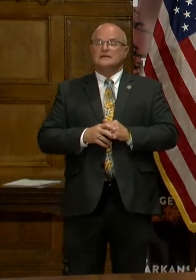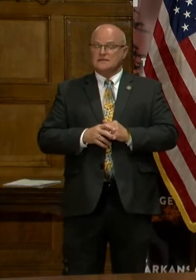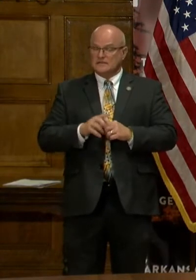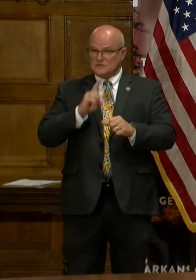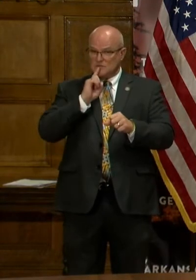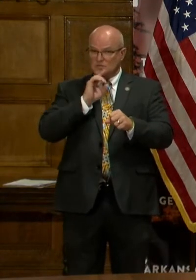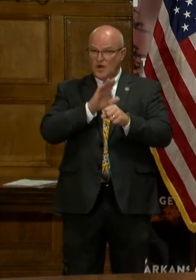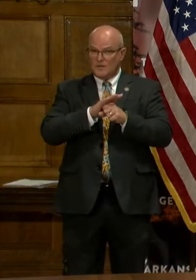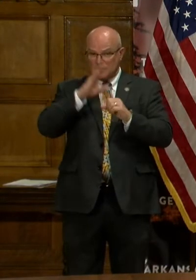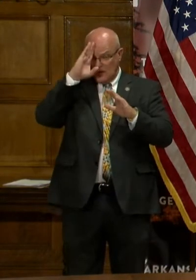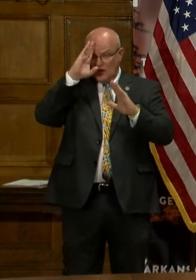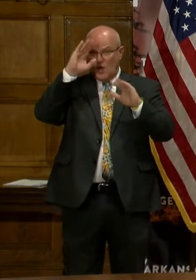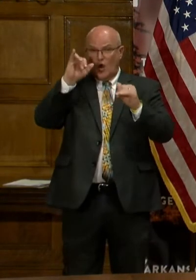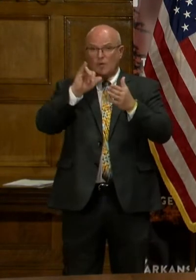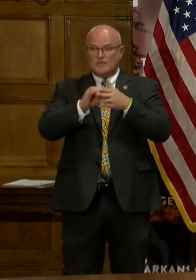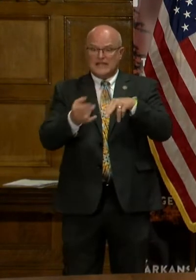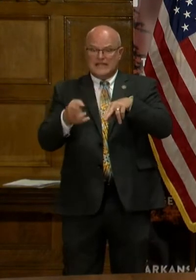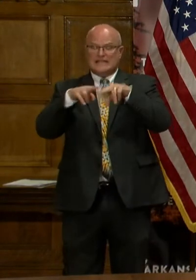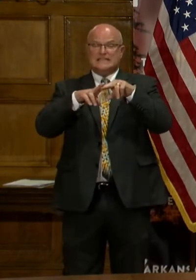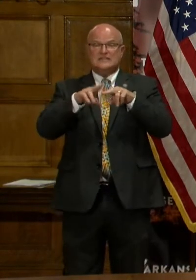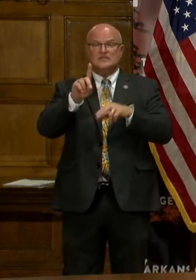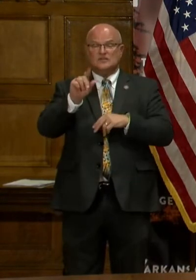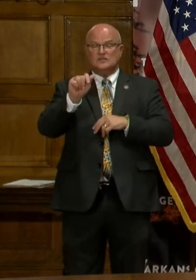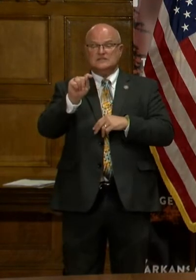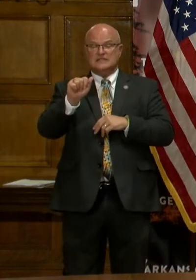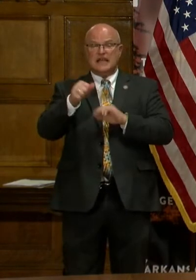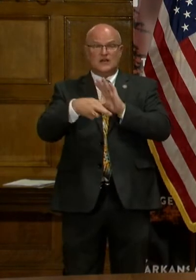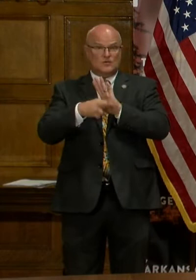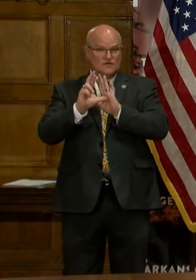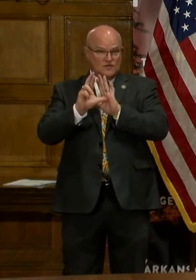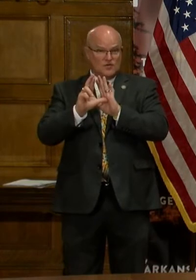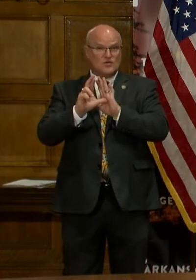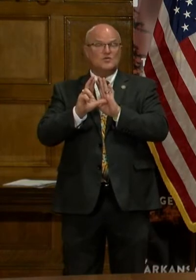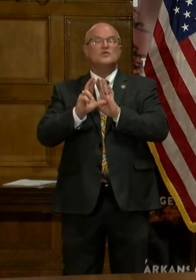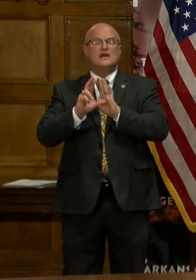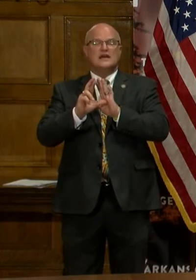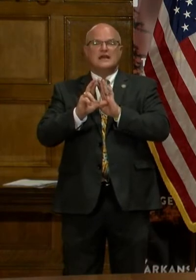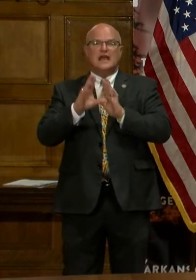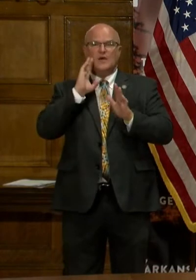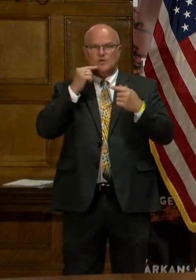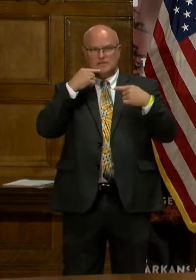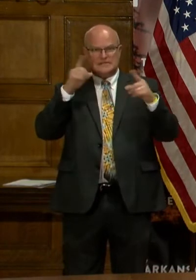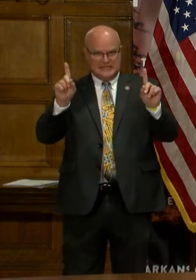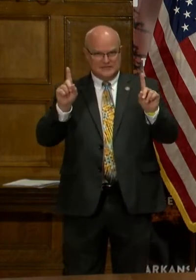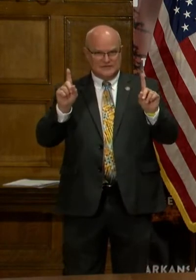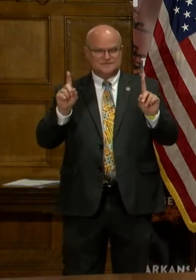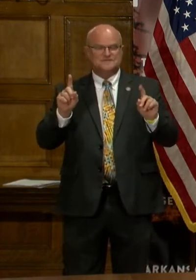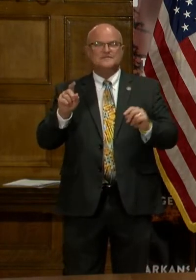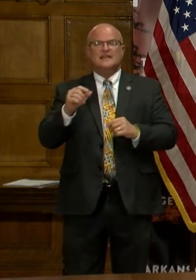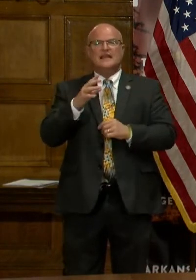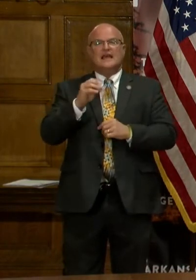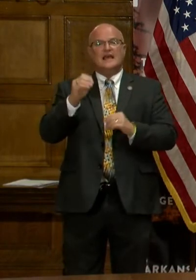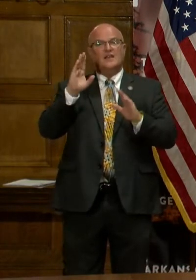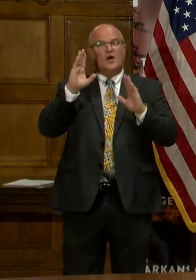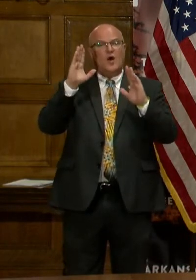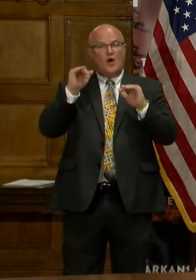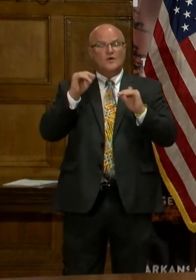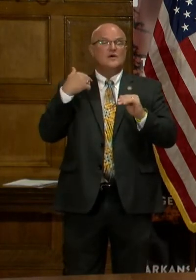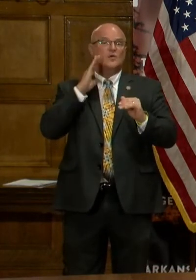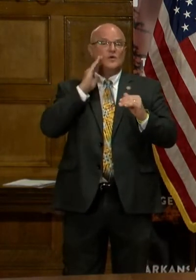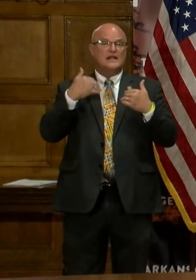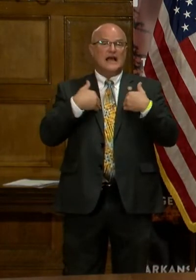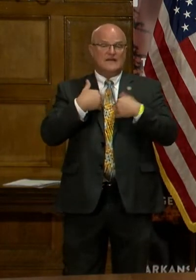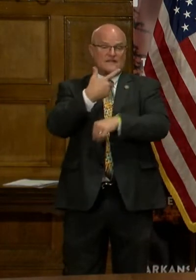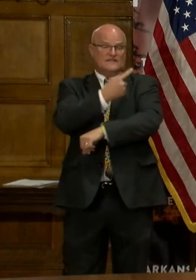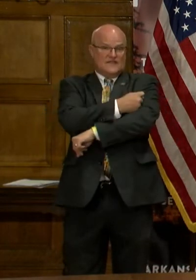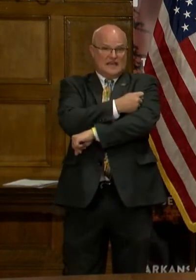We hope that that additional data that we review shows safety and efficacy. And hopefully that we'll have